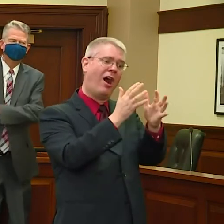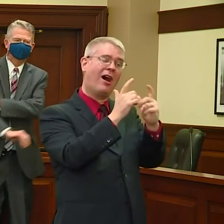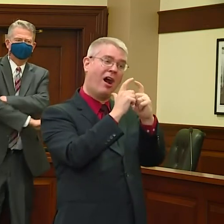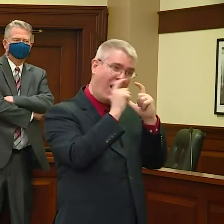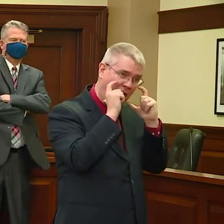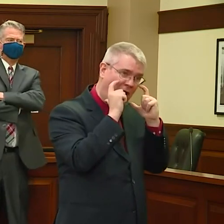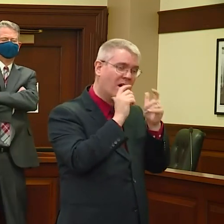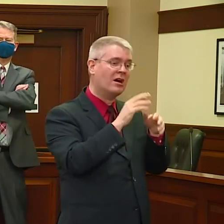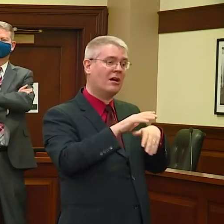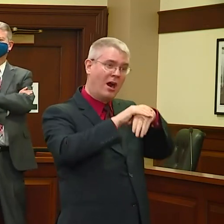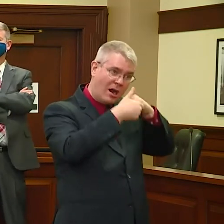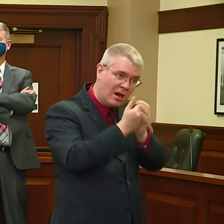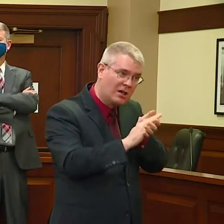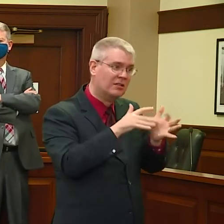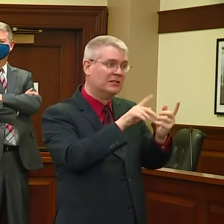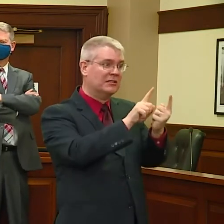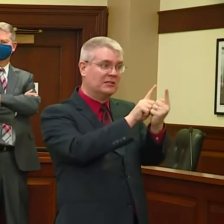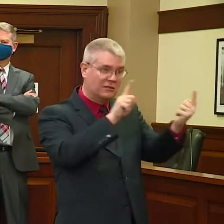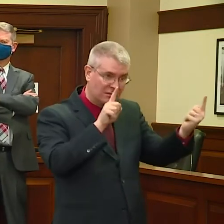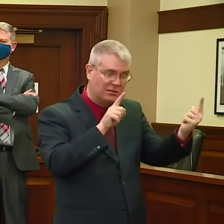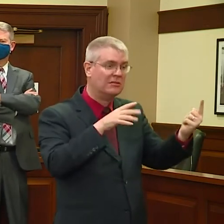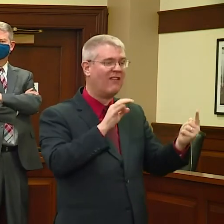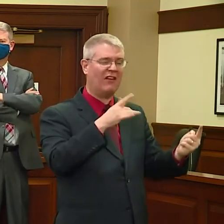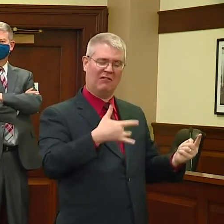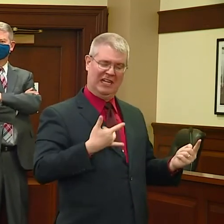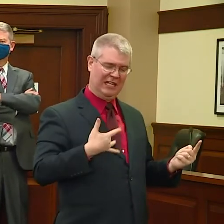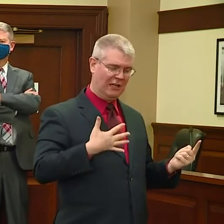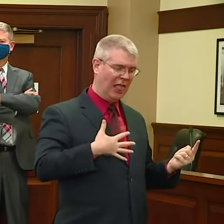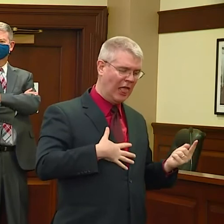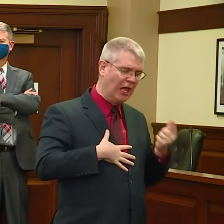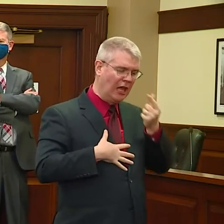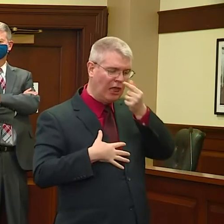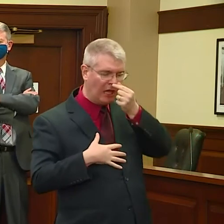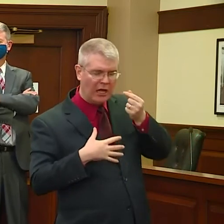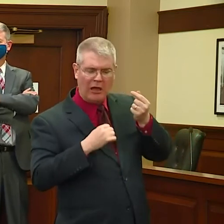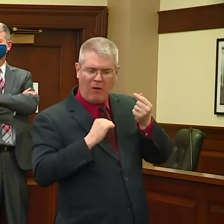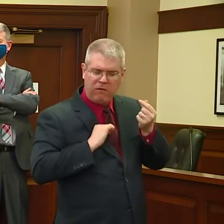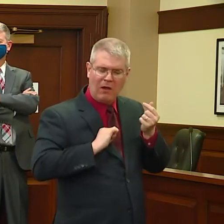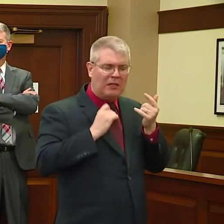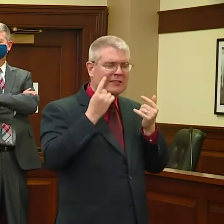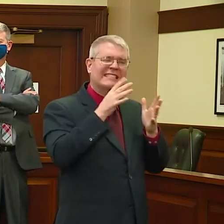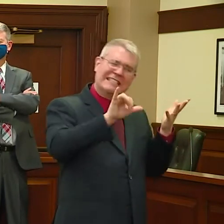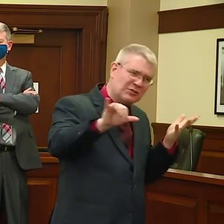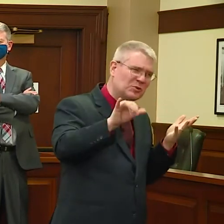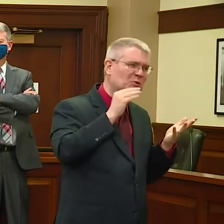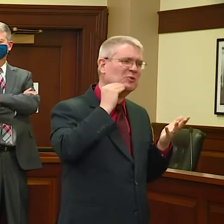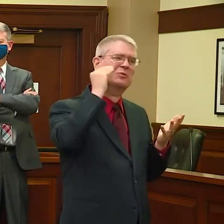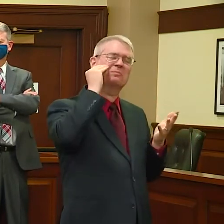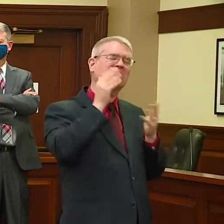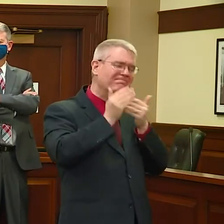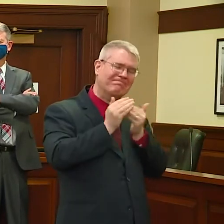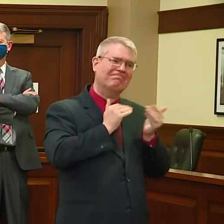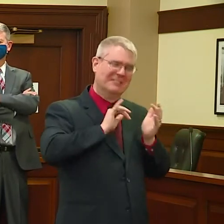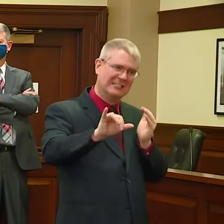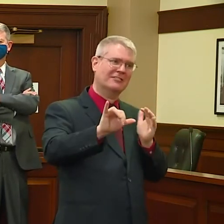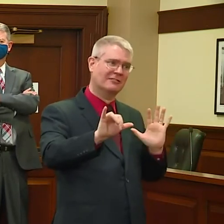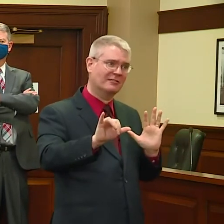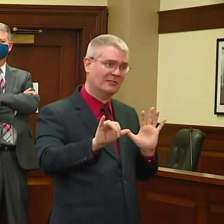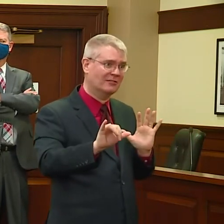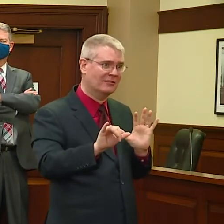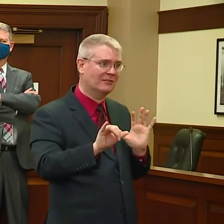as hospitals are able to maintain our emergency, intensive care, and surgery services safely, the community can